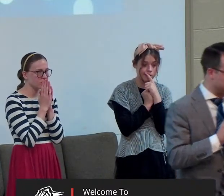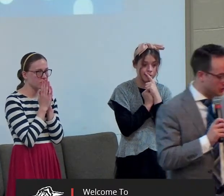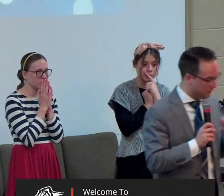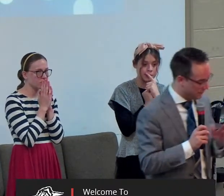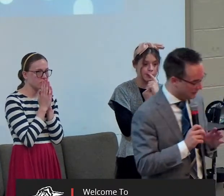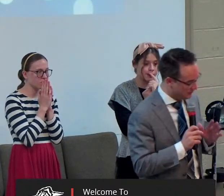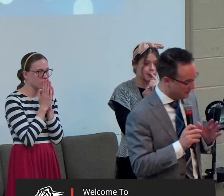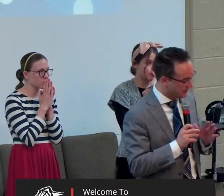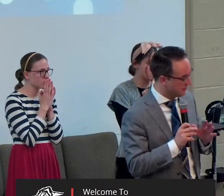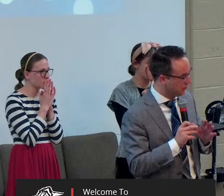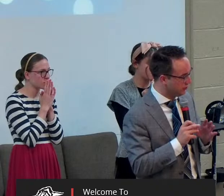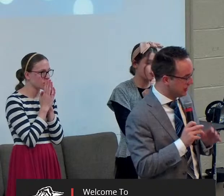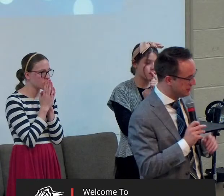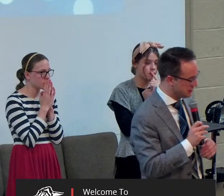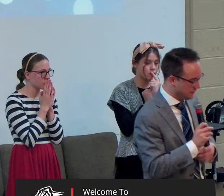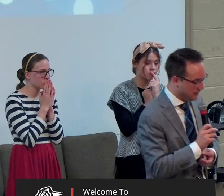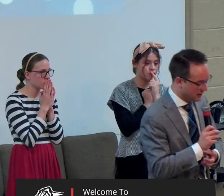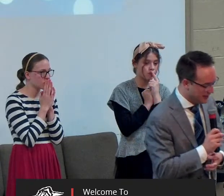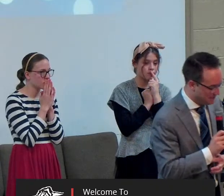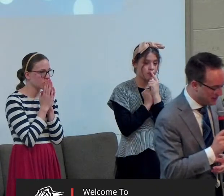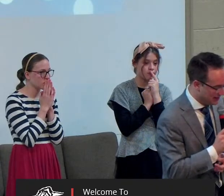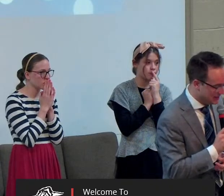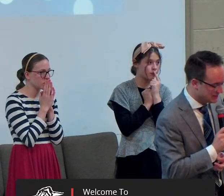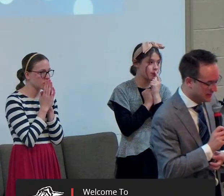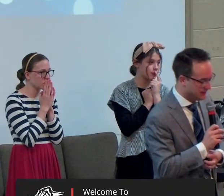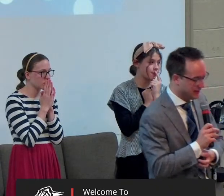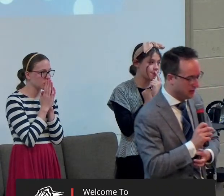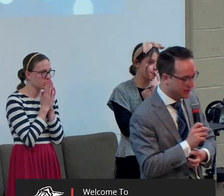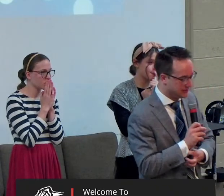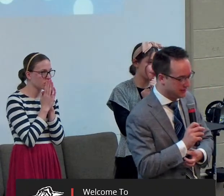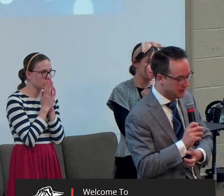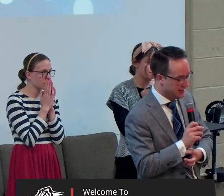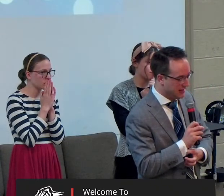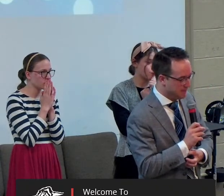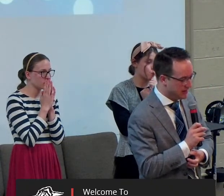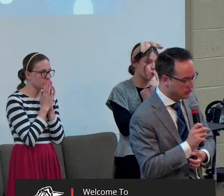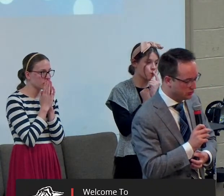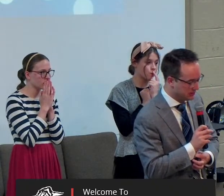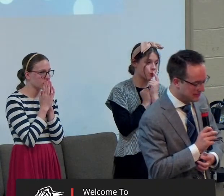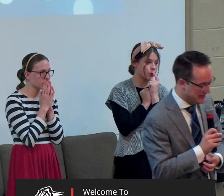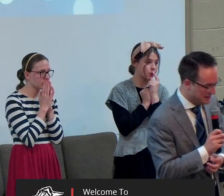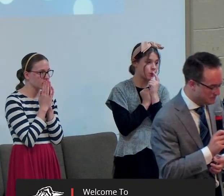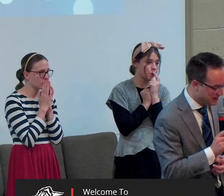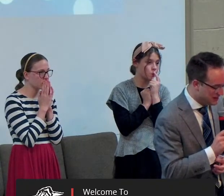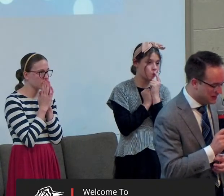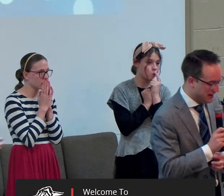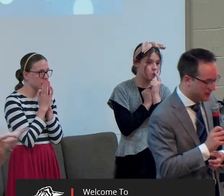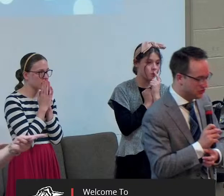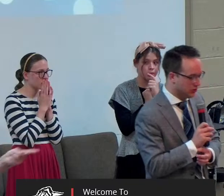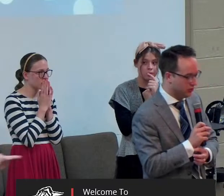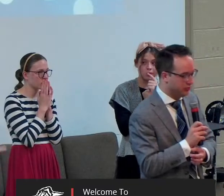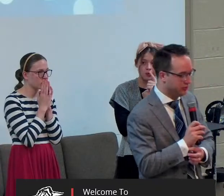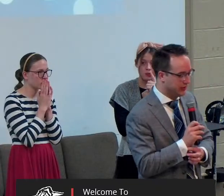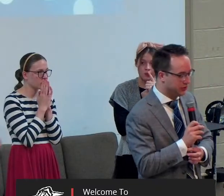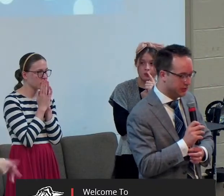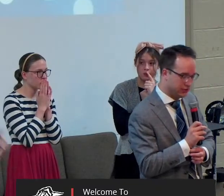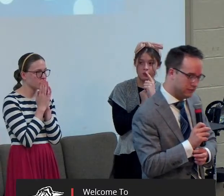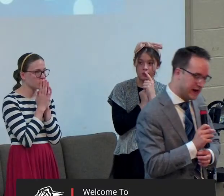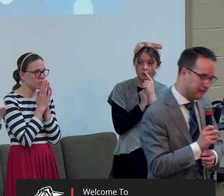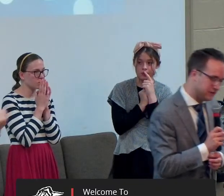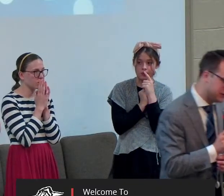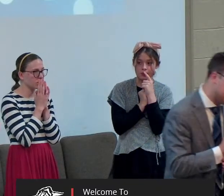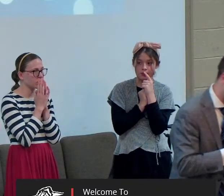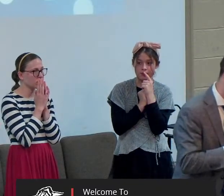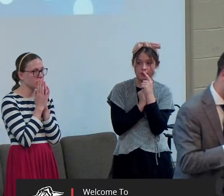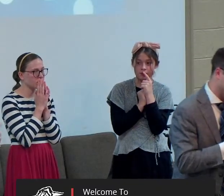I didn't know if they were going to get this far. Amen. Last night they had lost, amen, to a team. And so they thought they were